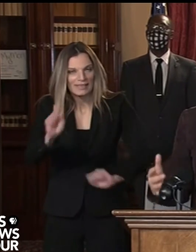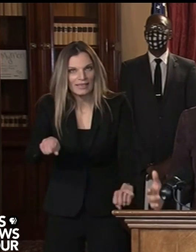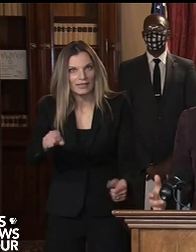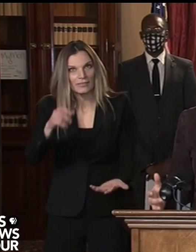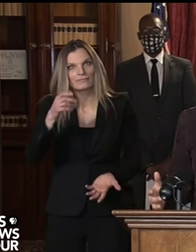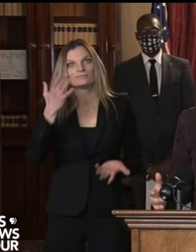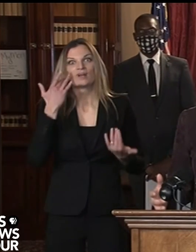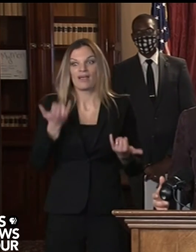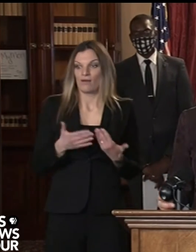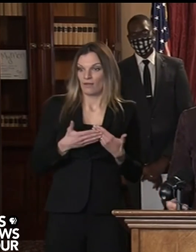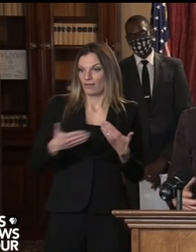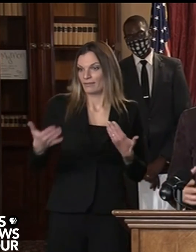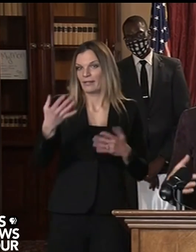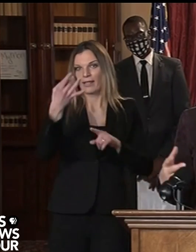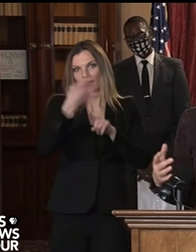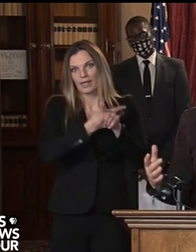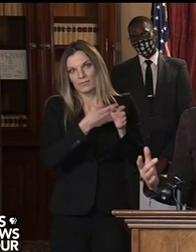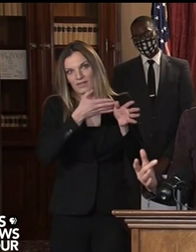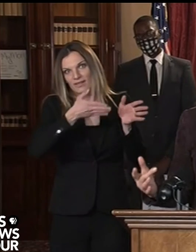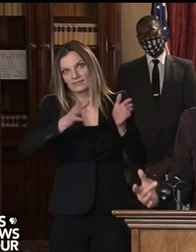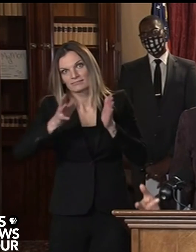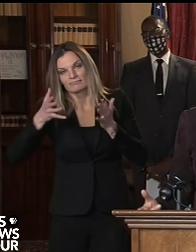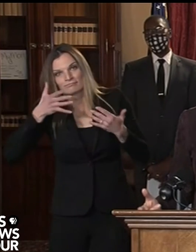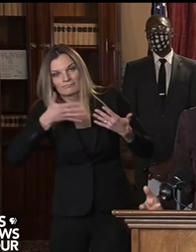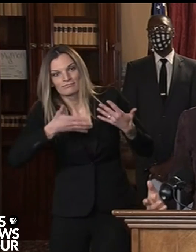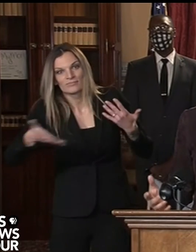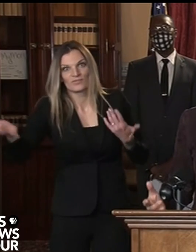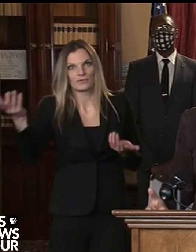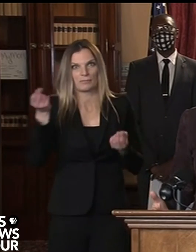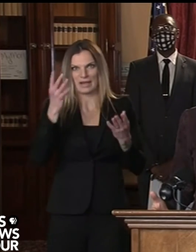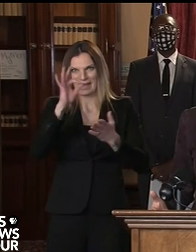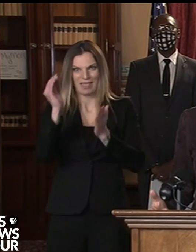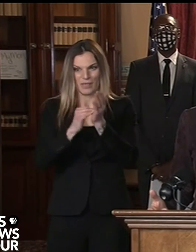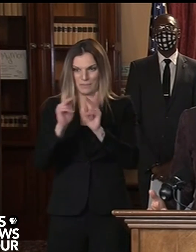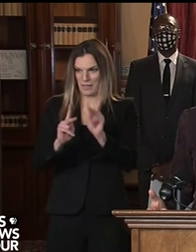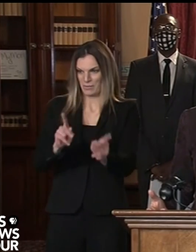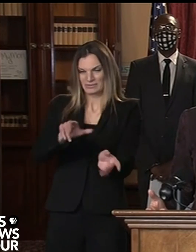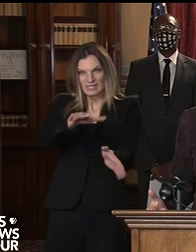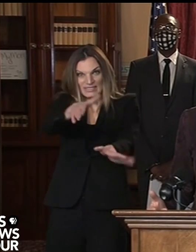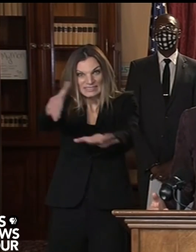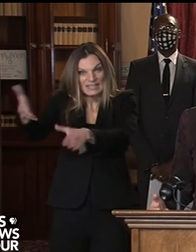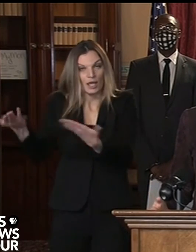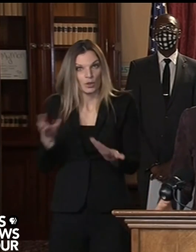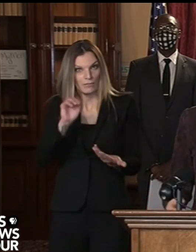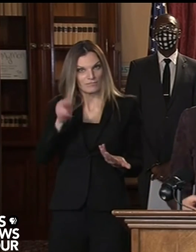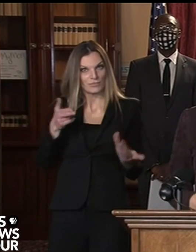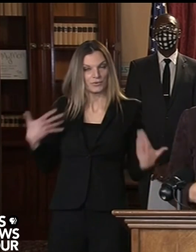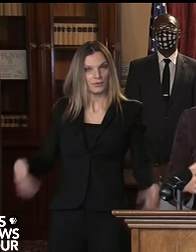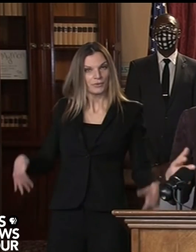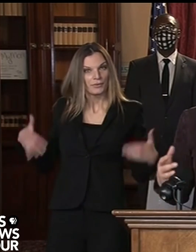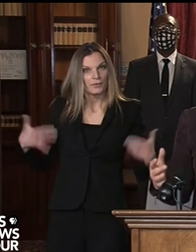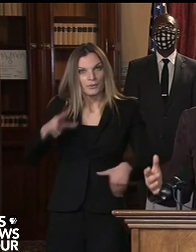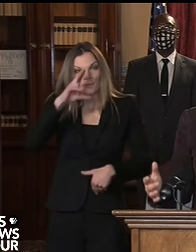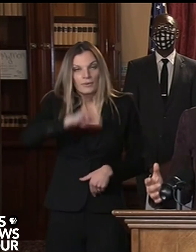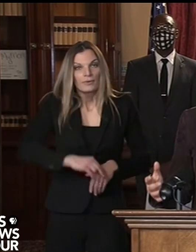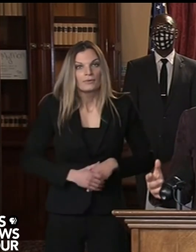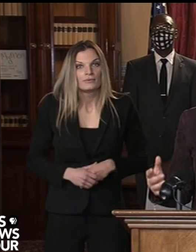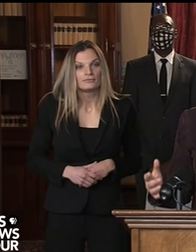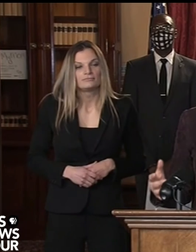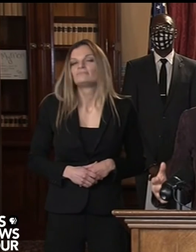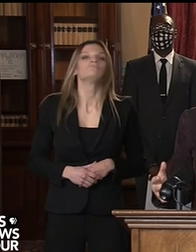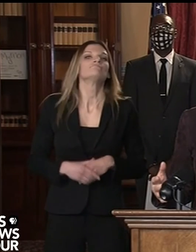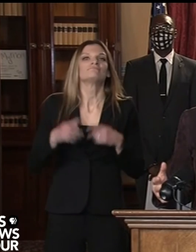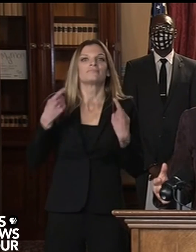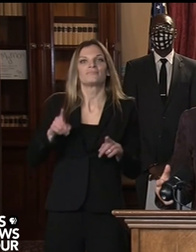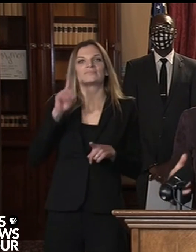are 8 months later, over 9,000 people having lost their lives to this virus, having what was equivalent of